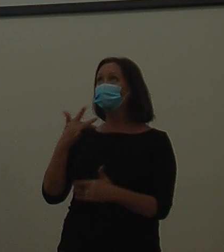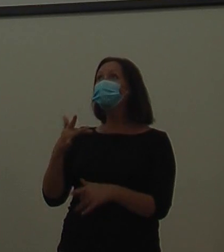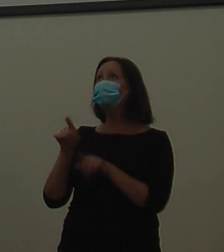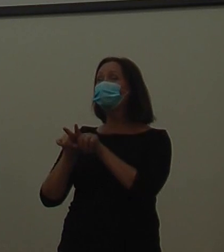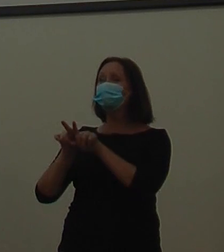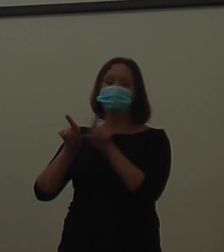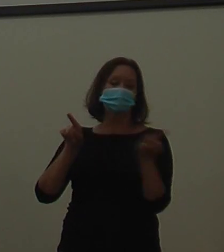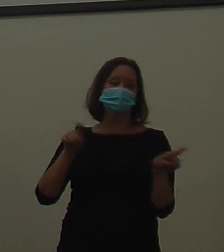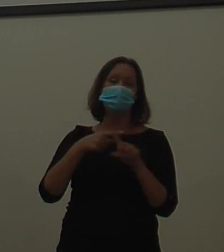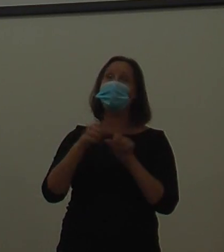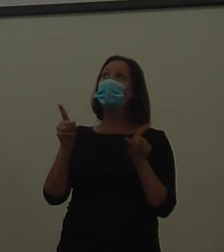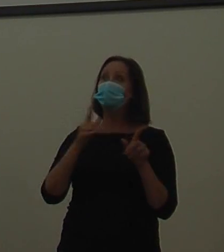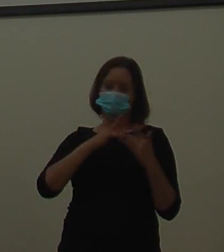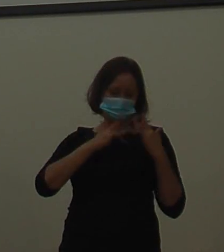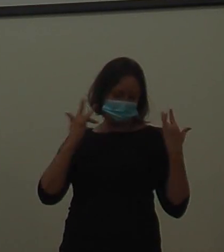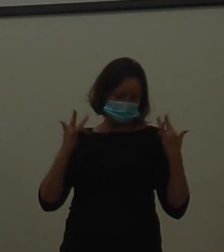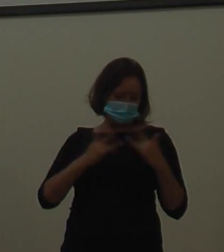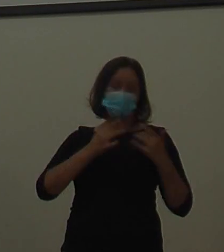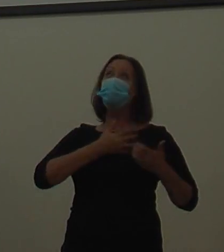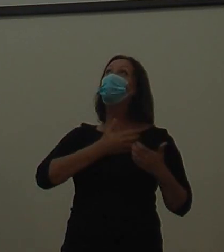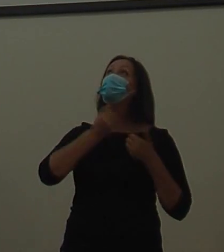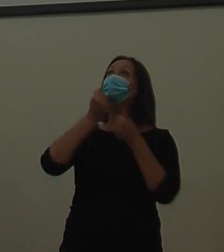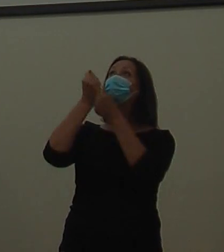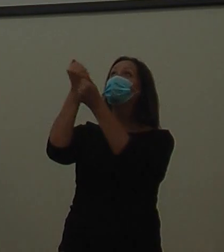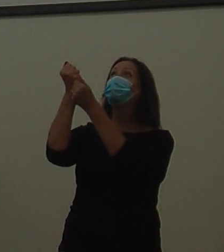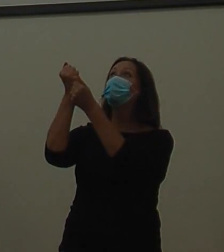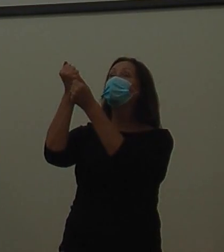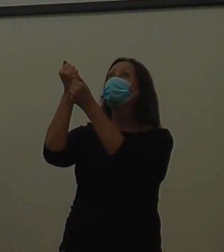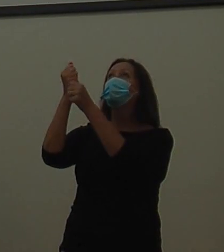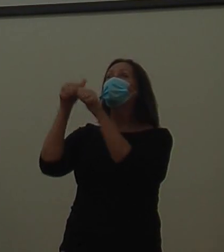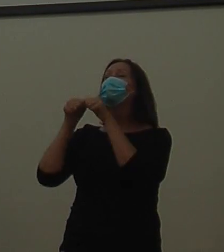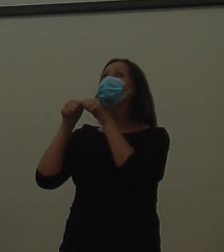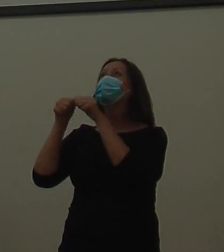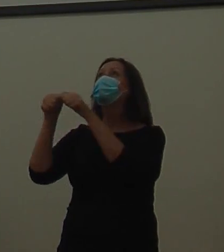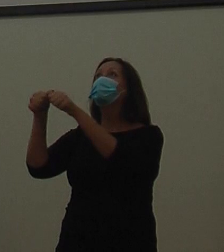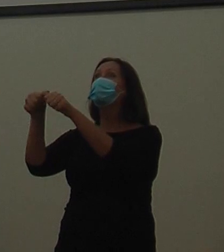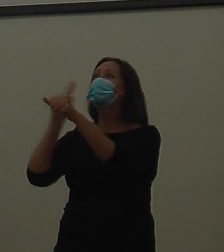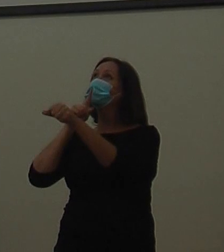love. Here's my heart, oh, take and